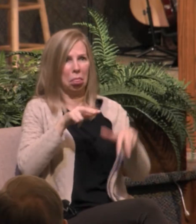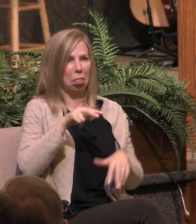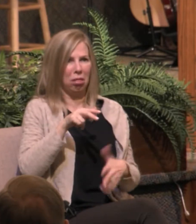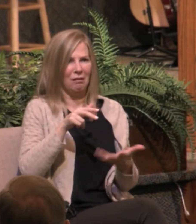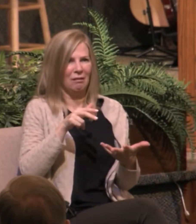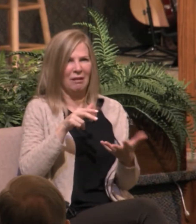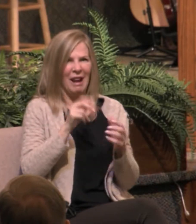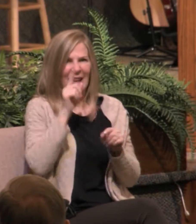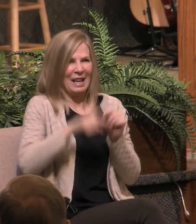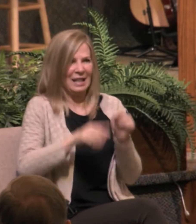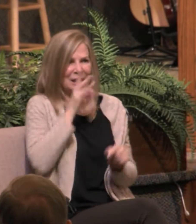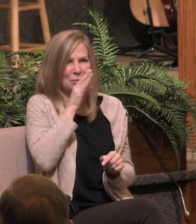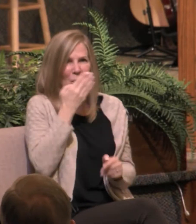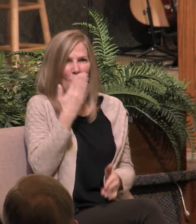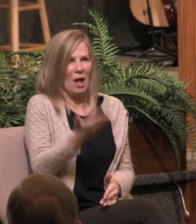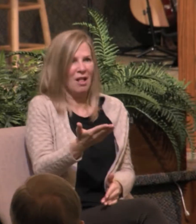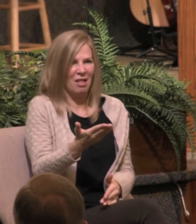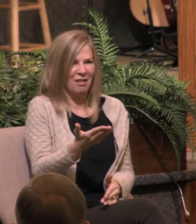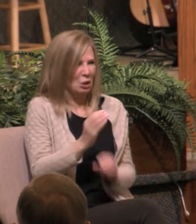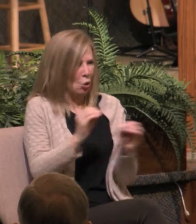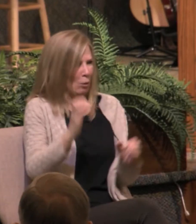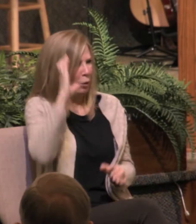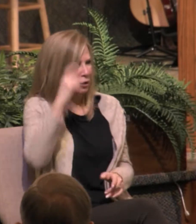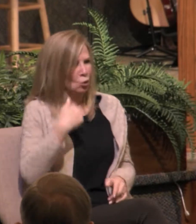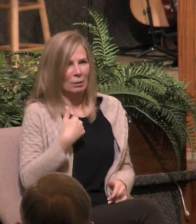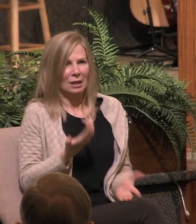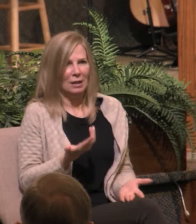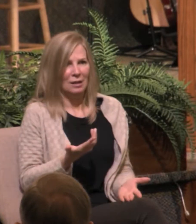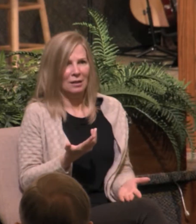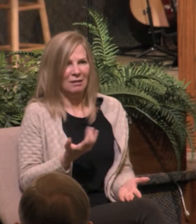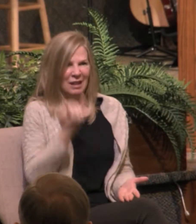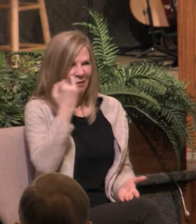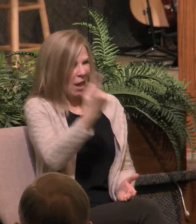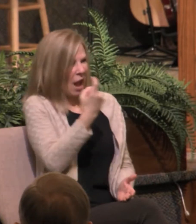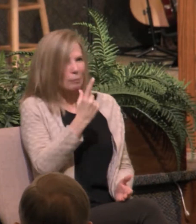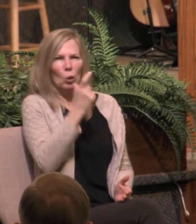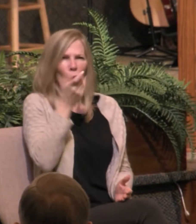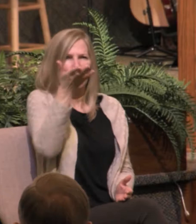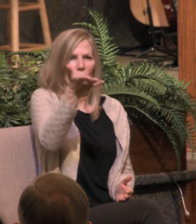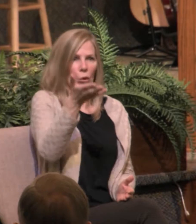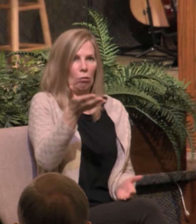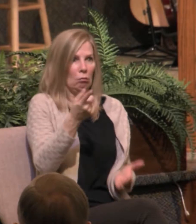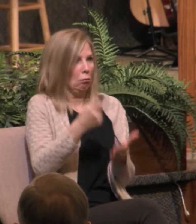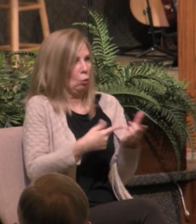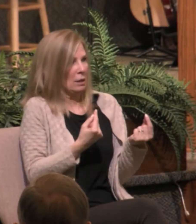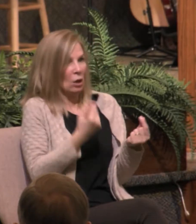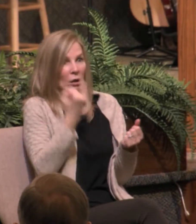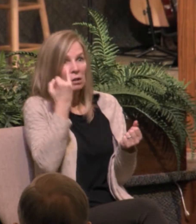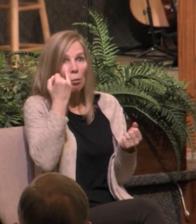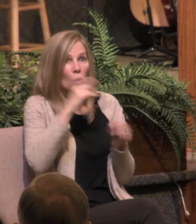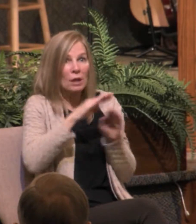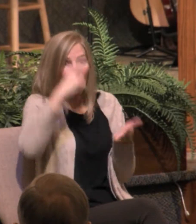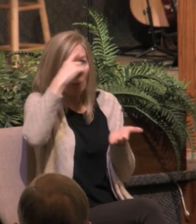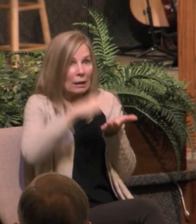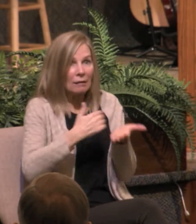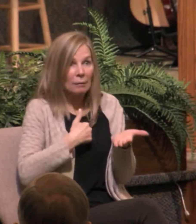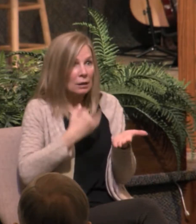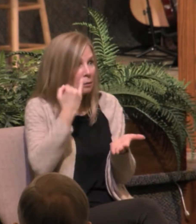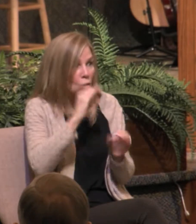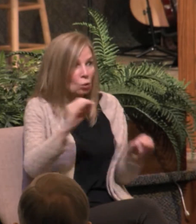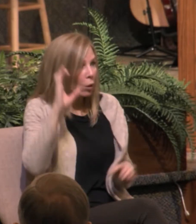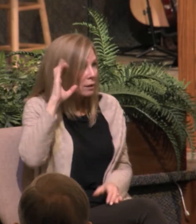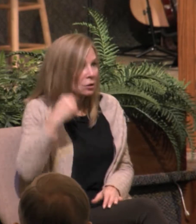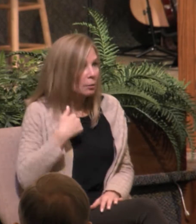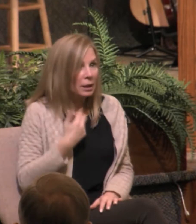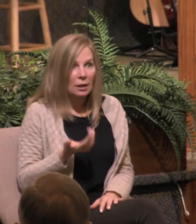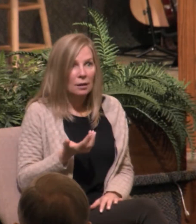Will they listen to me? I mean, if they ask who sent me, what's your name? Who are you? What if they don't believe me? What if they don't listen to me?